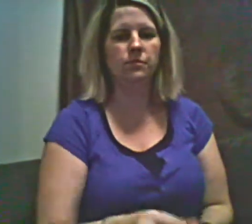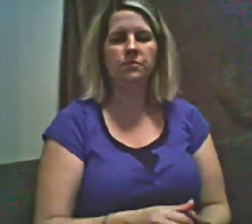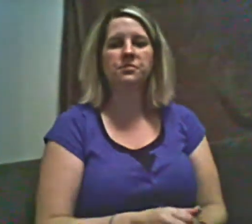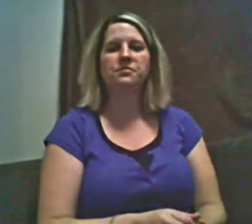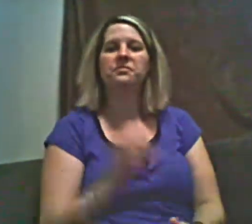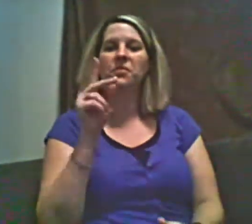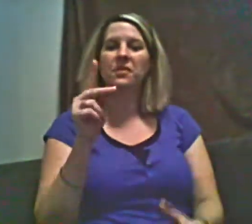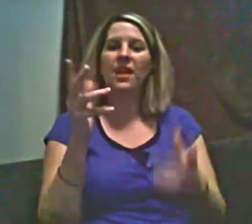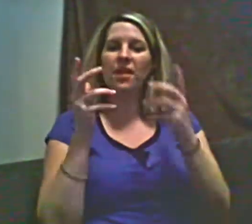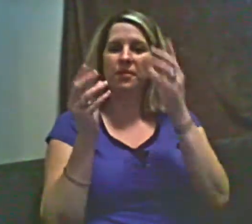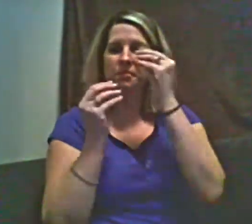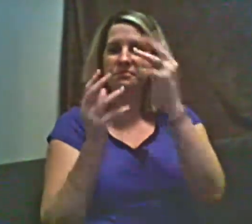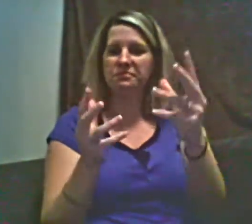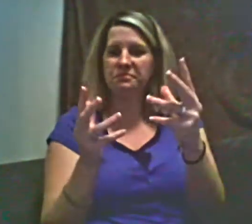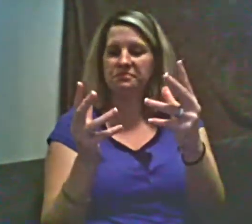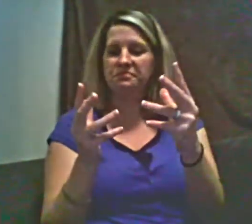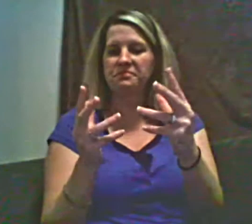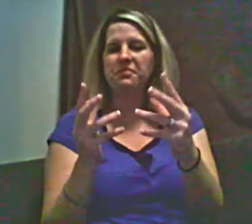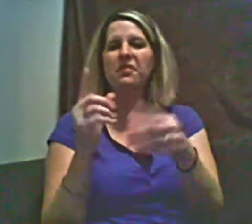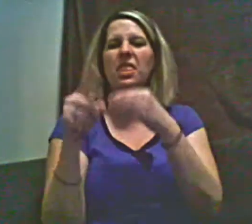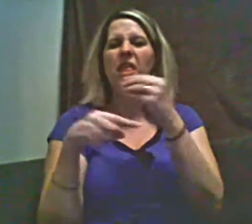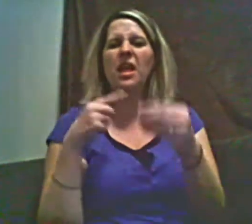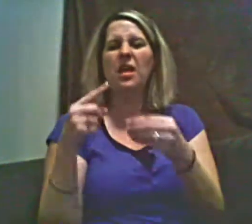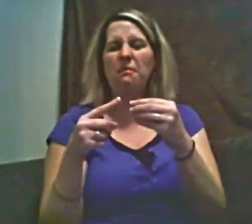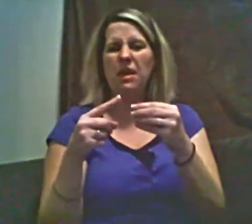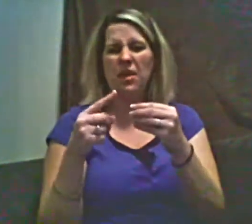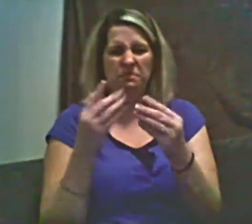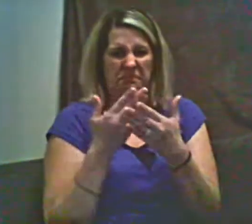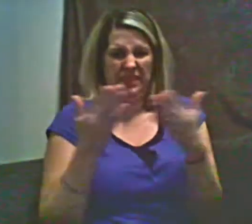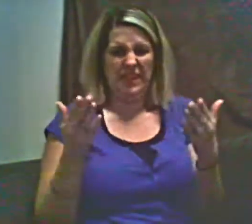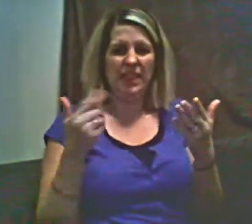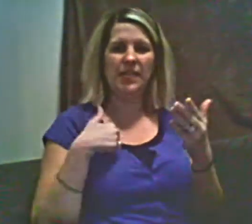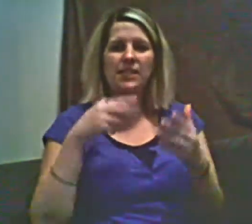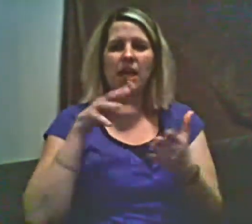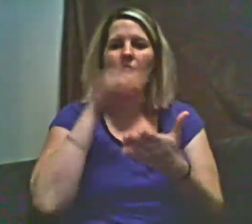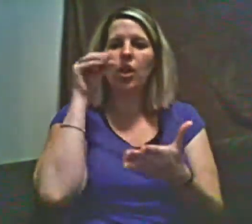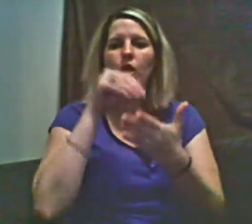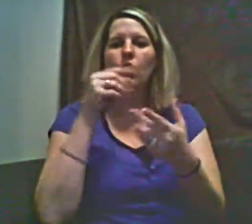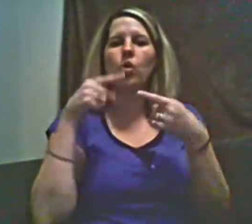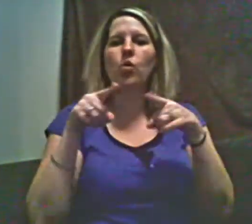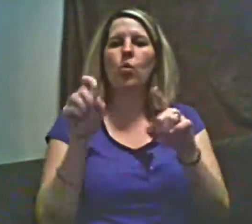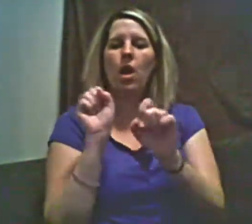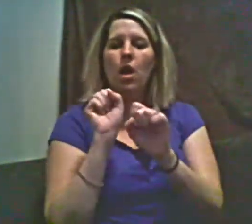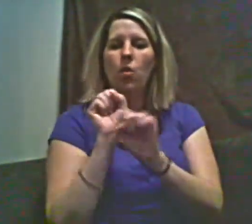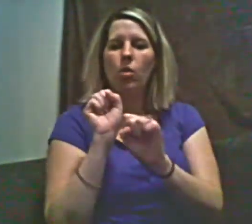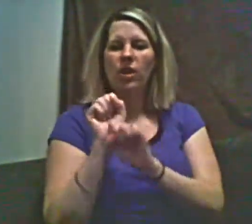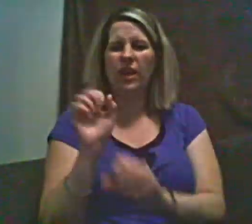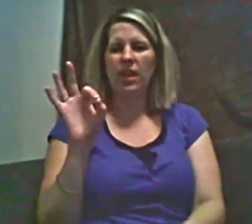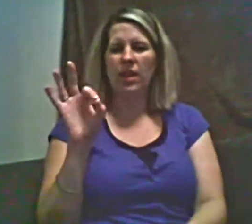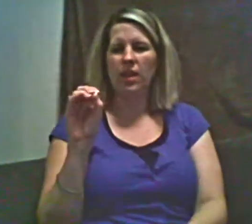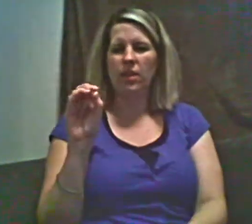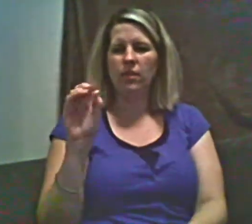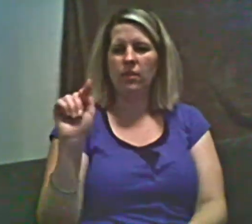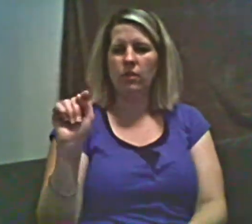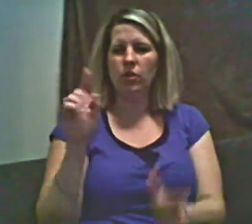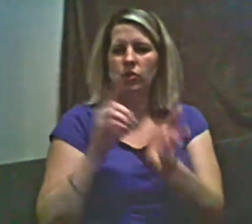just want to share some information with you on some things I learned while working in a podiatrist office. There's a whole lot of things that can go wrong with your